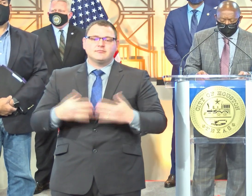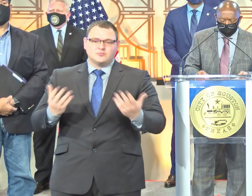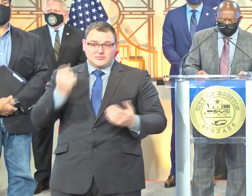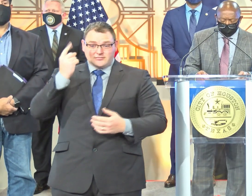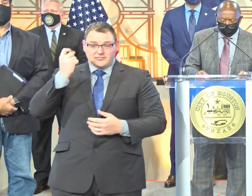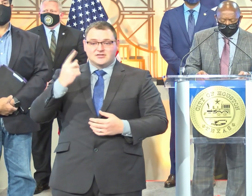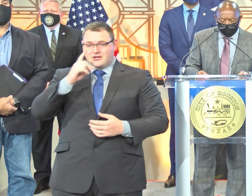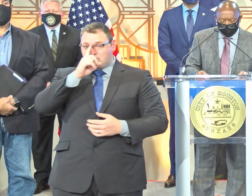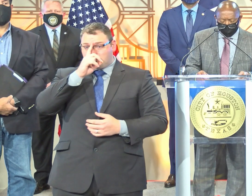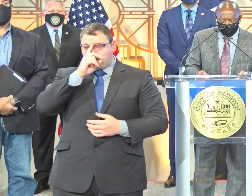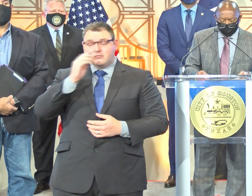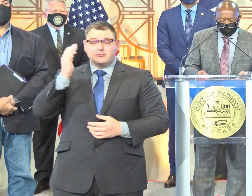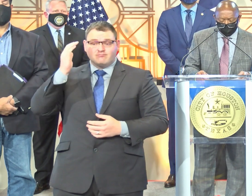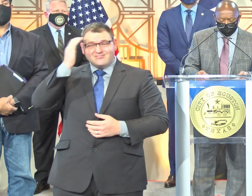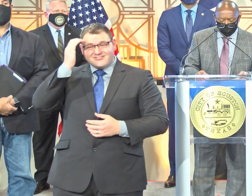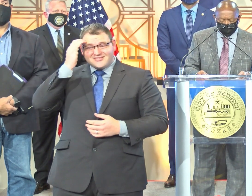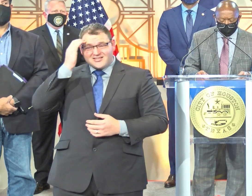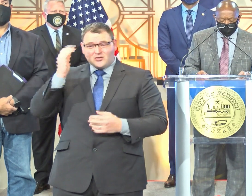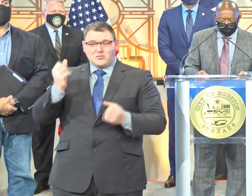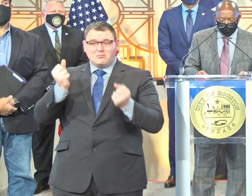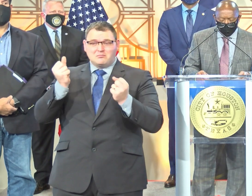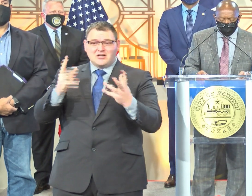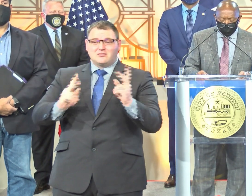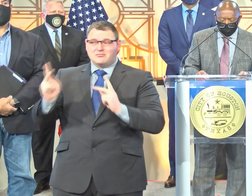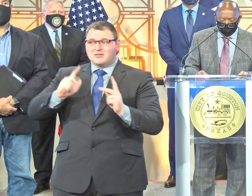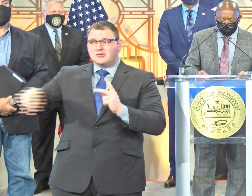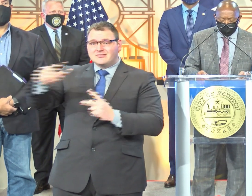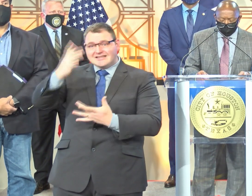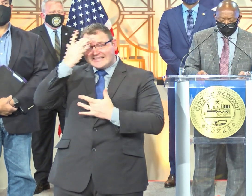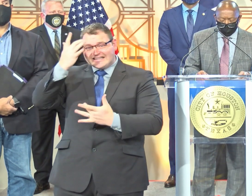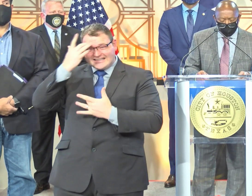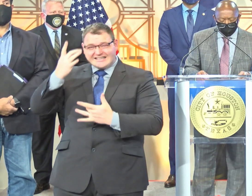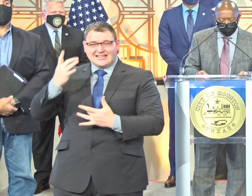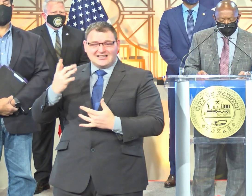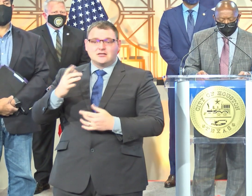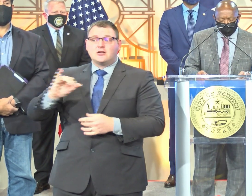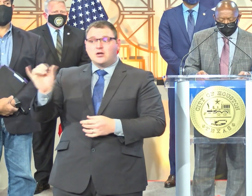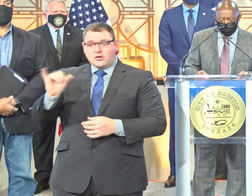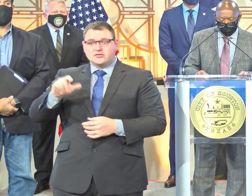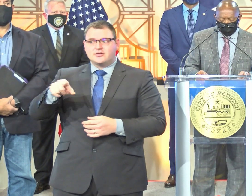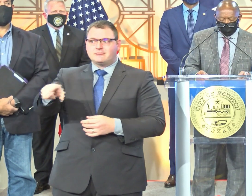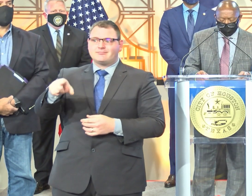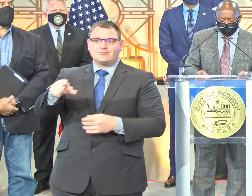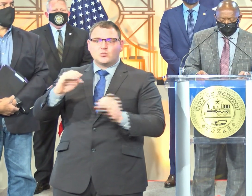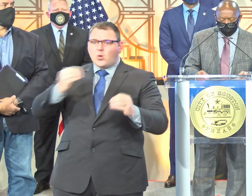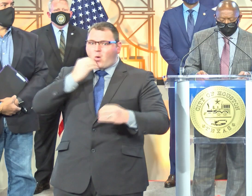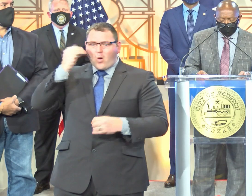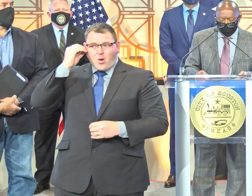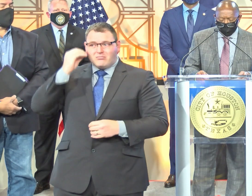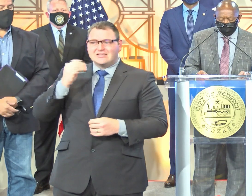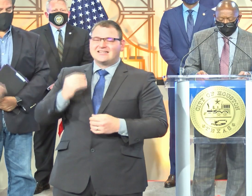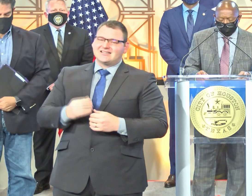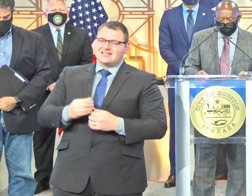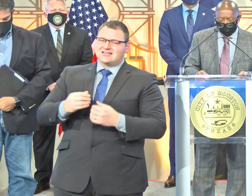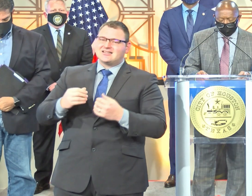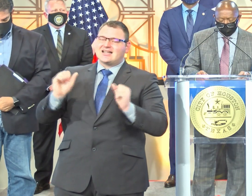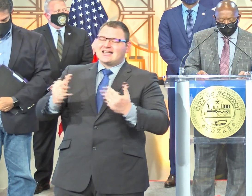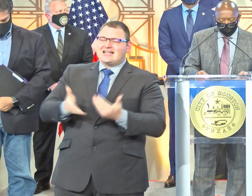health conditions and a lack of access to facilities, people experiencing homelessness are especially susceptible to